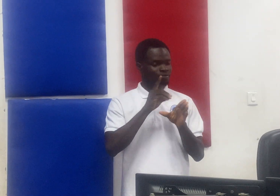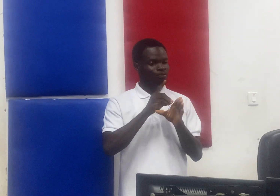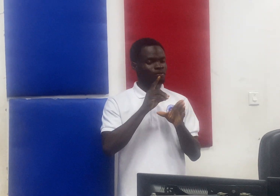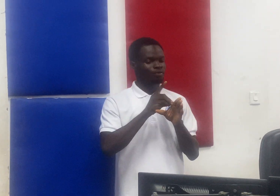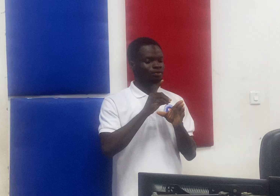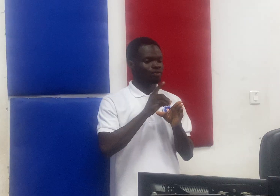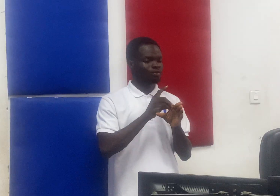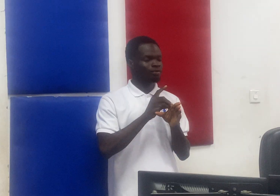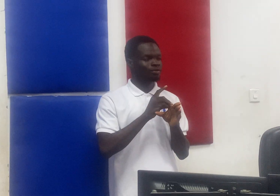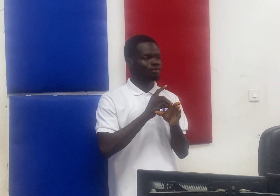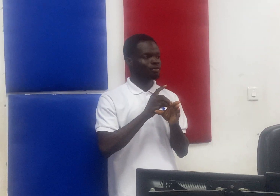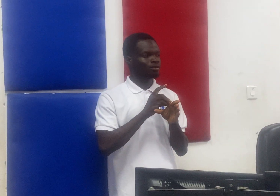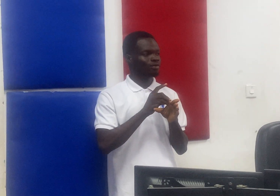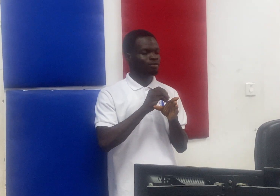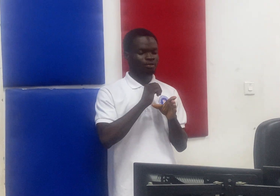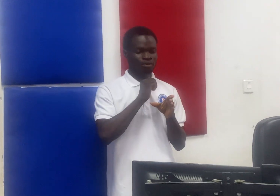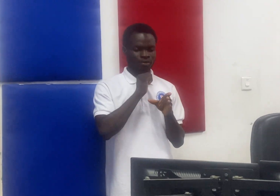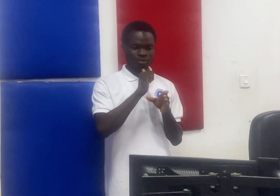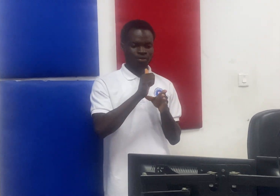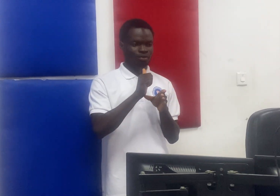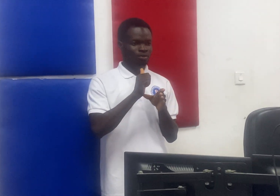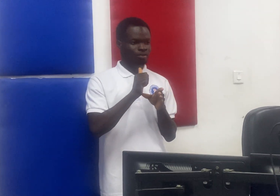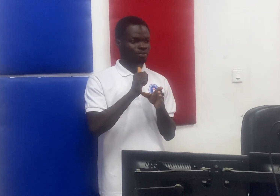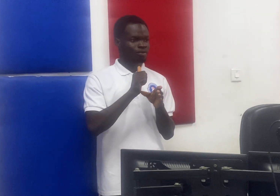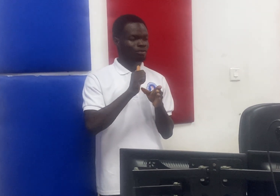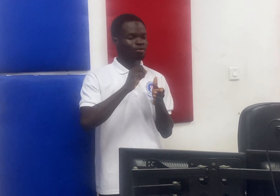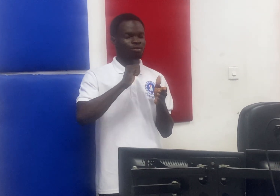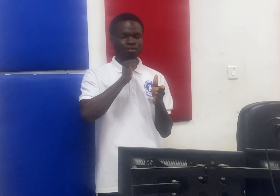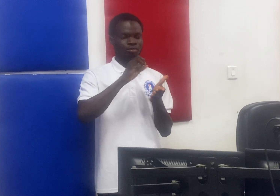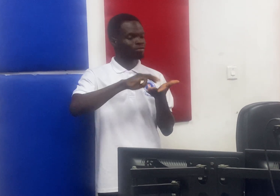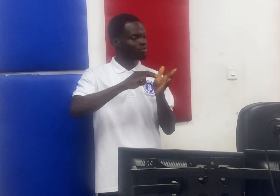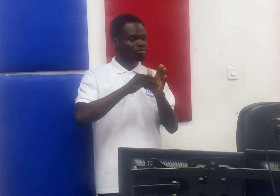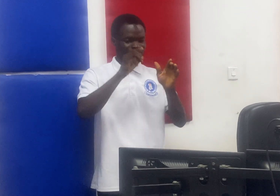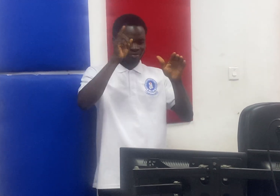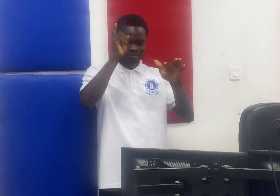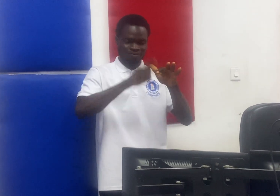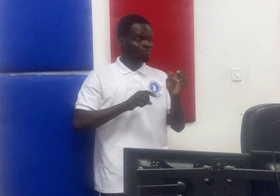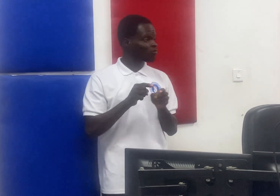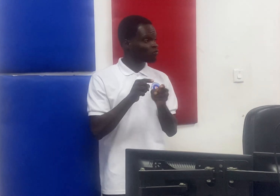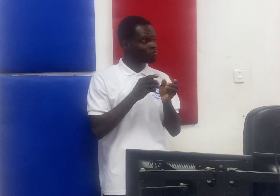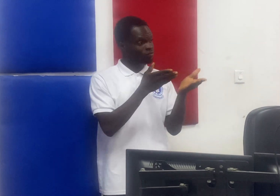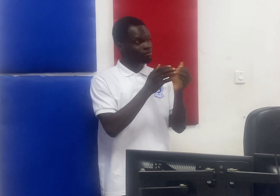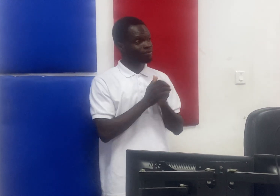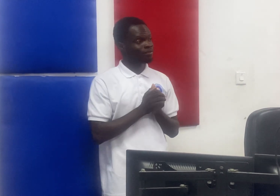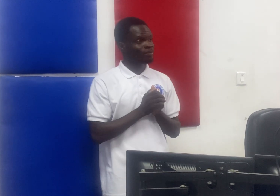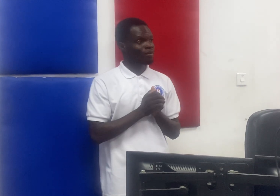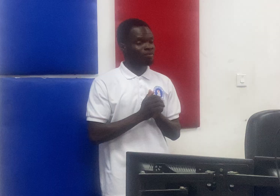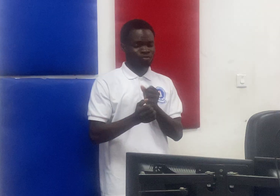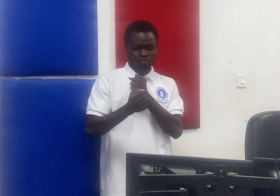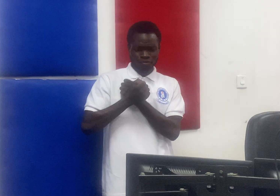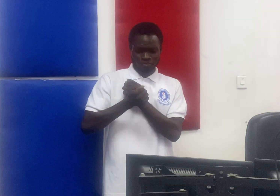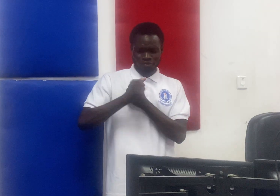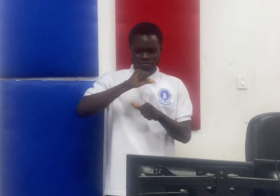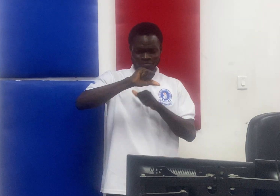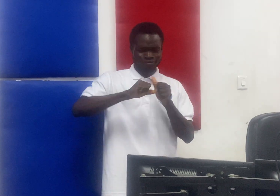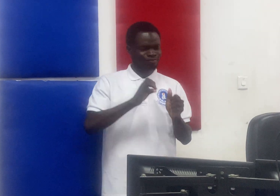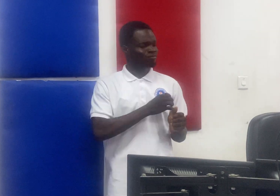is not inability. sure. So, love is about emotion. Okay.